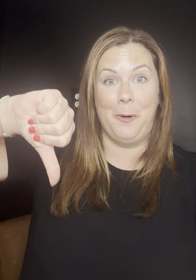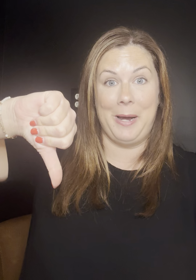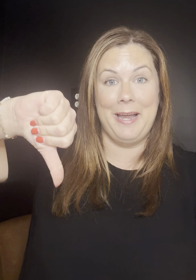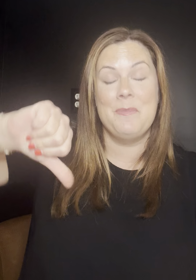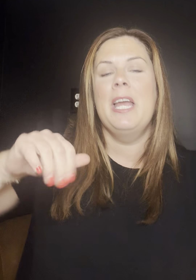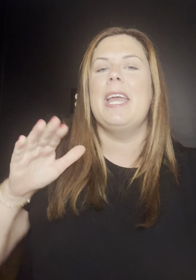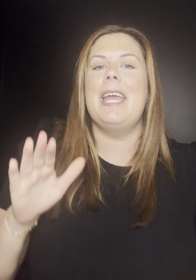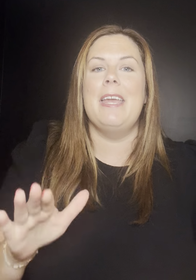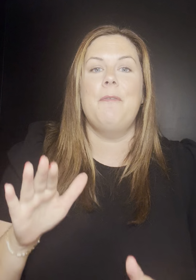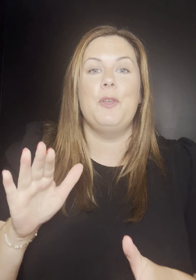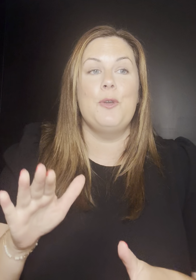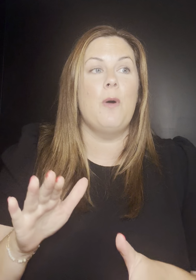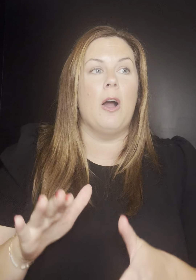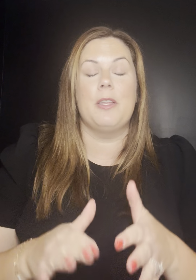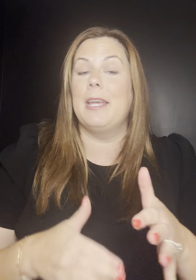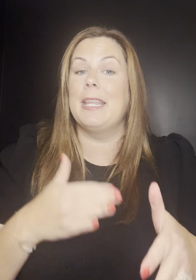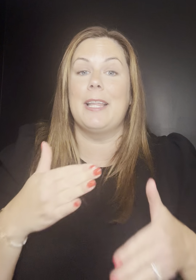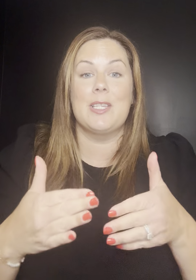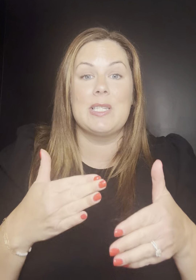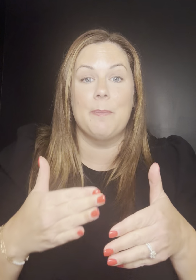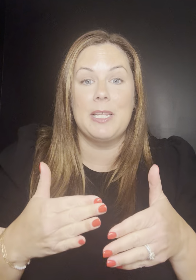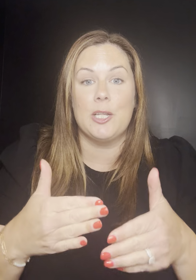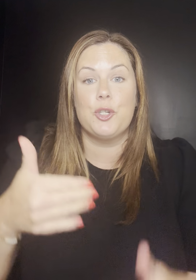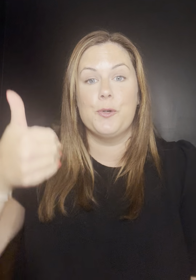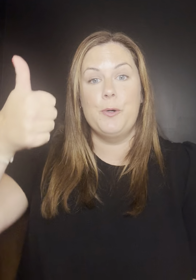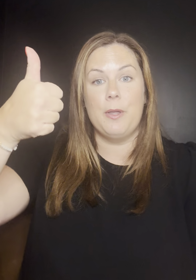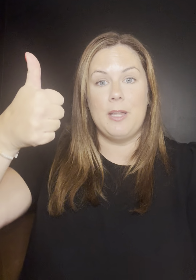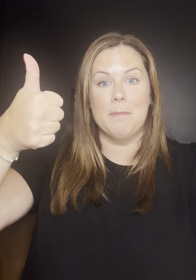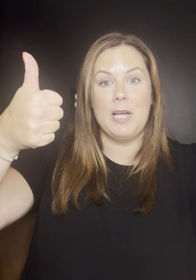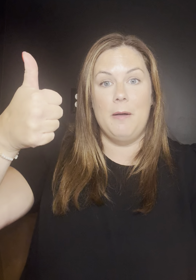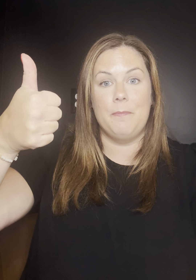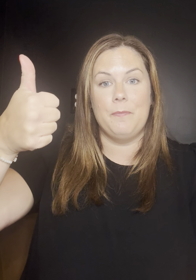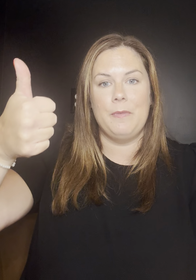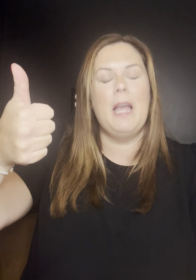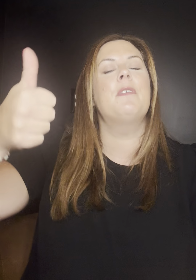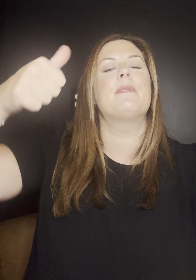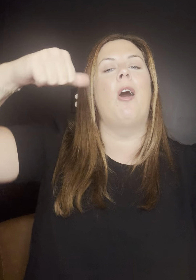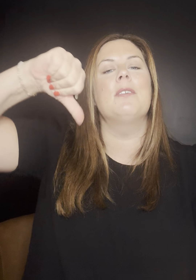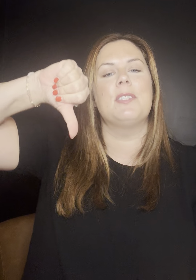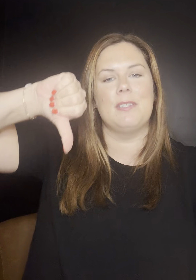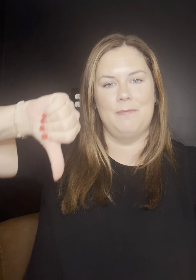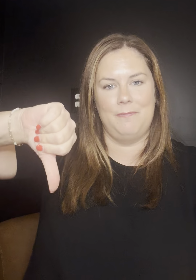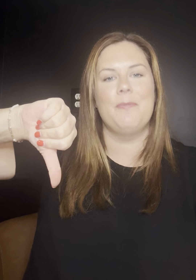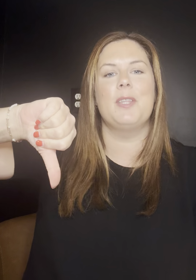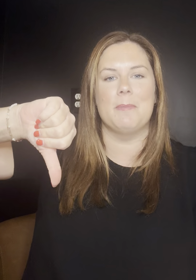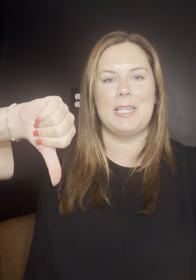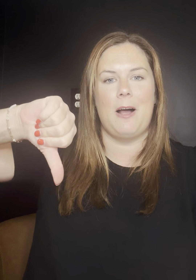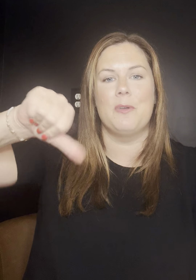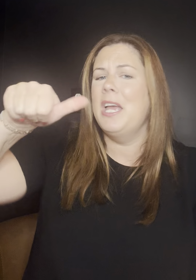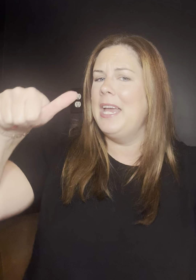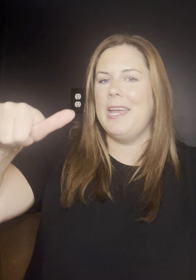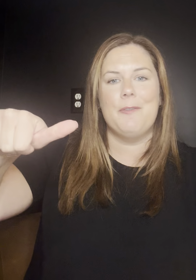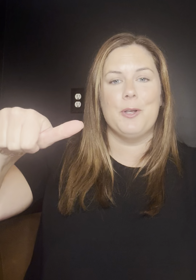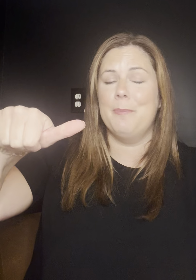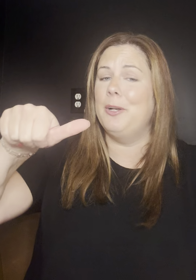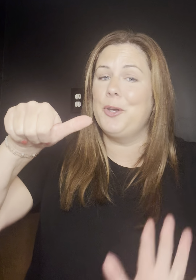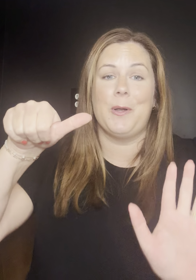okay? If you are thinking that this is something that's true, thumbs up. If it's false, thumbs down. If you're in the middle, you're in the